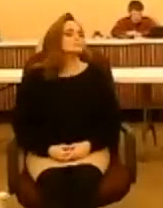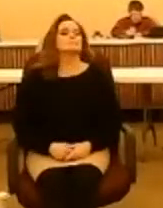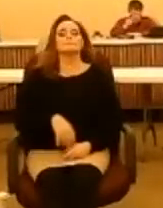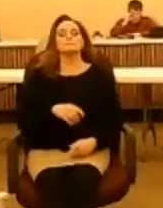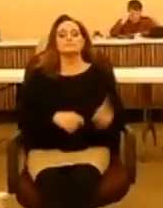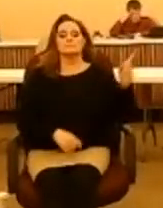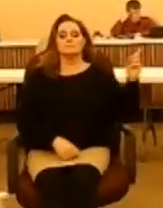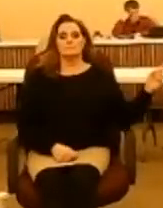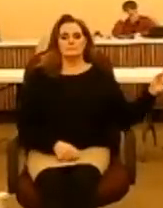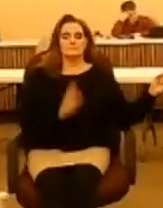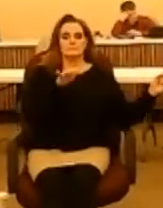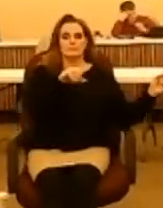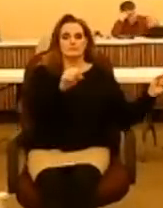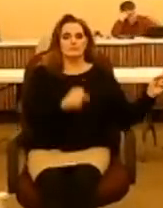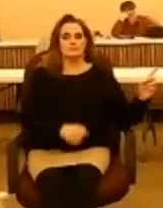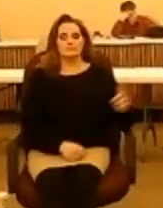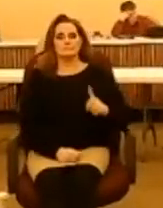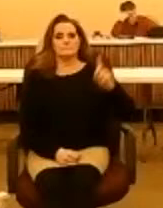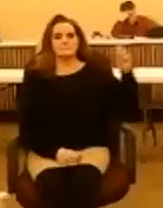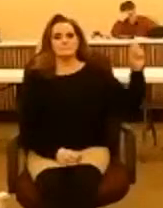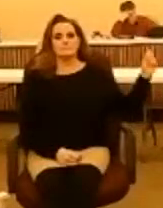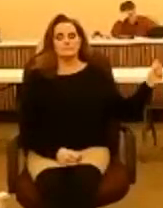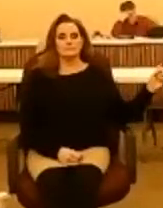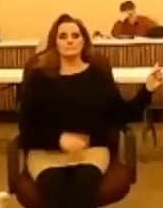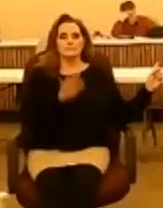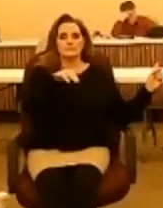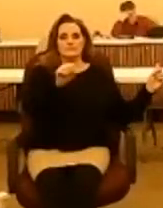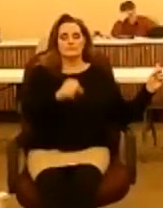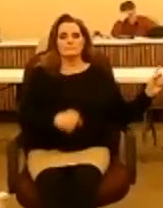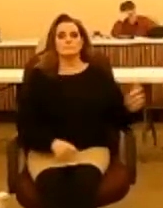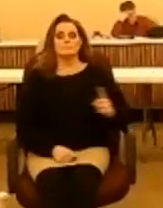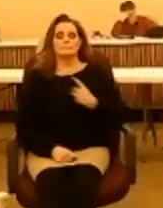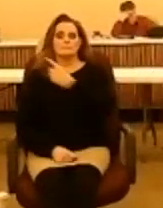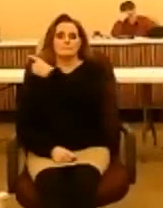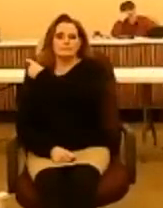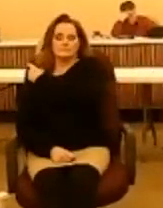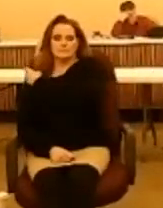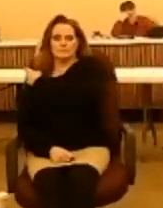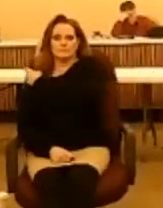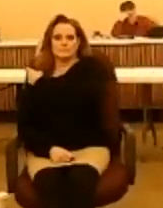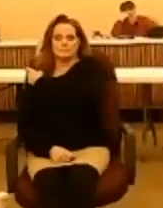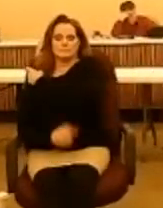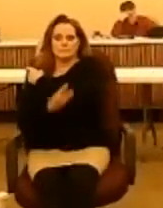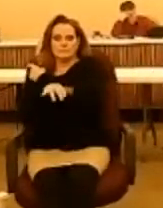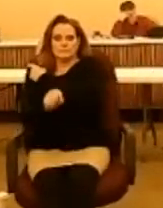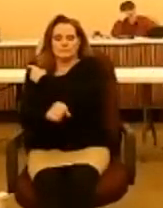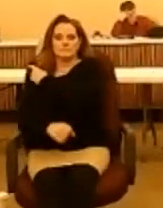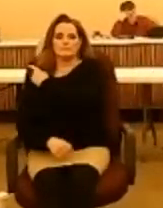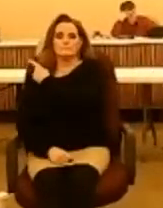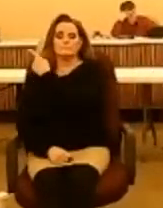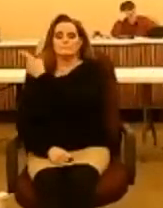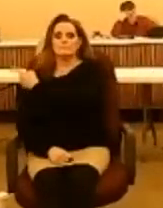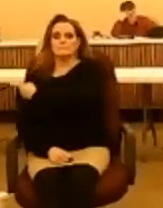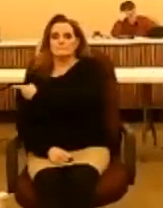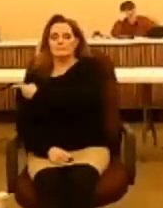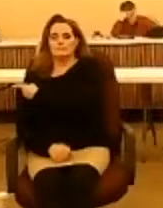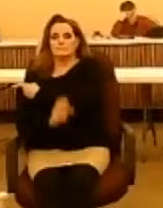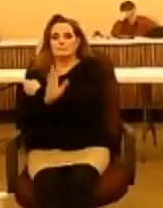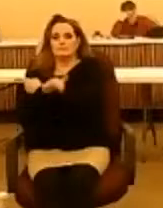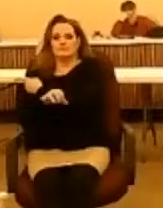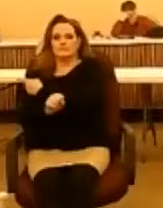Councilmember Barley, Aye. Councilmember Stafford, Aye. Councilmember Safranik, Aye. Councilmember